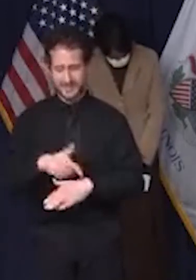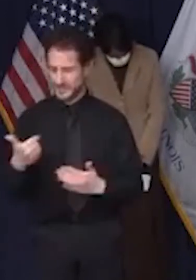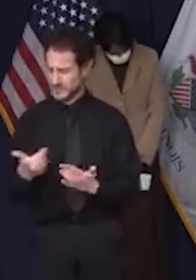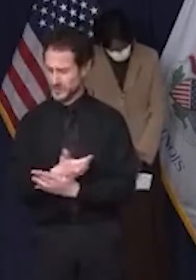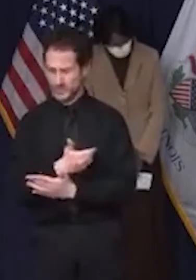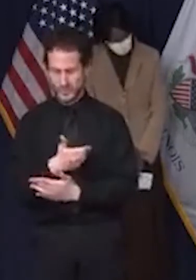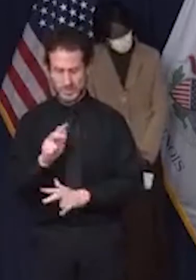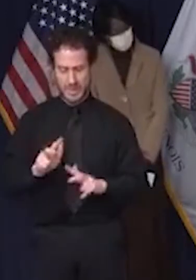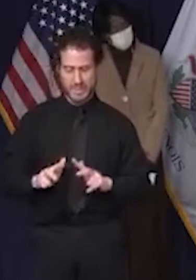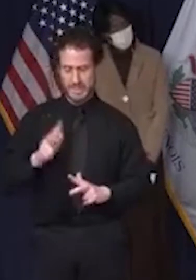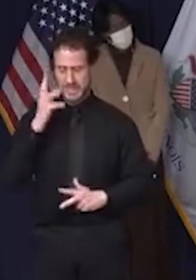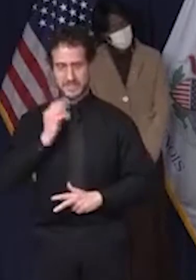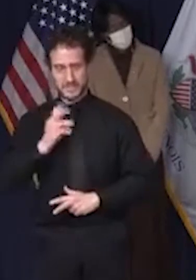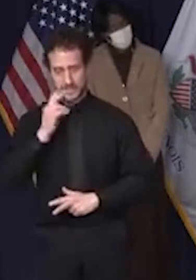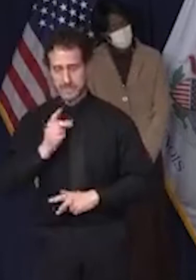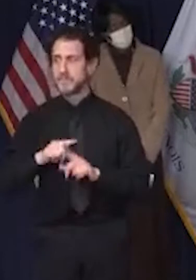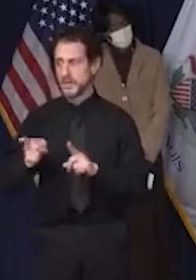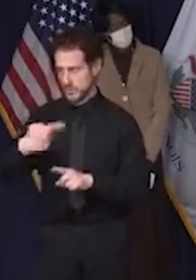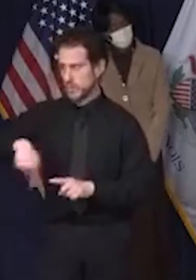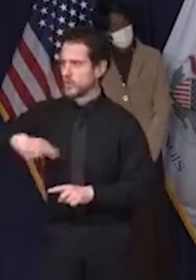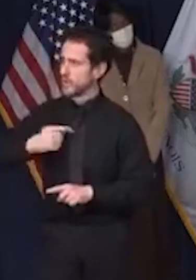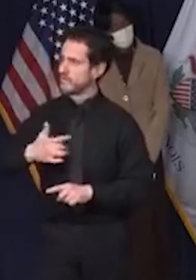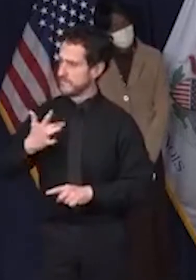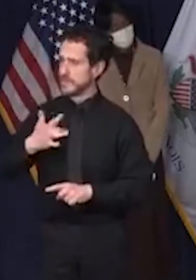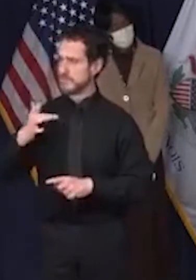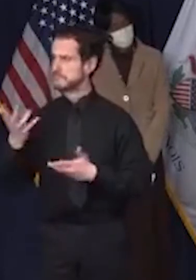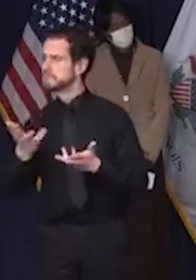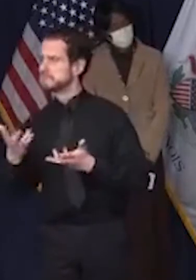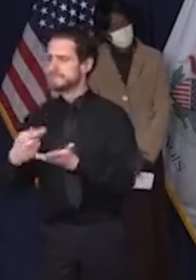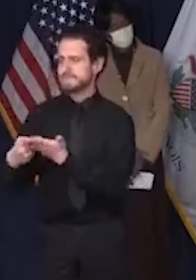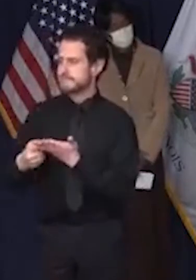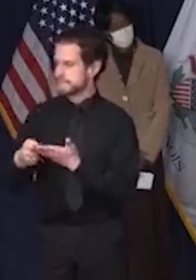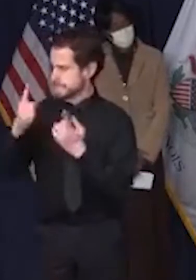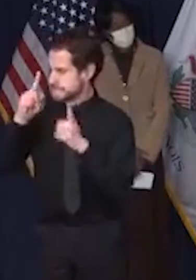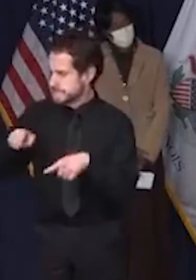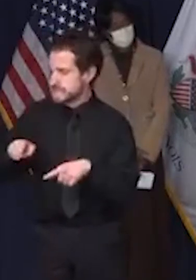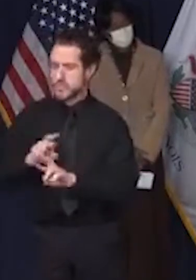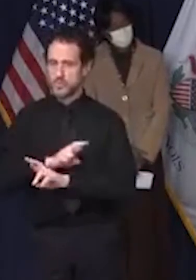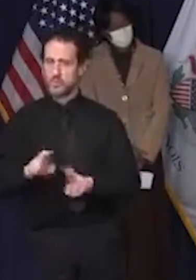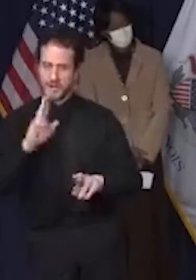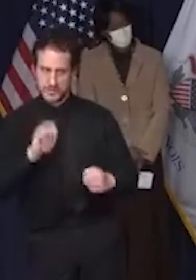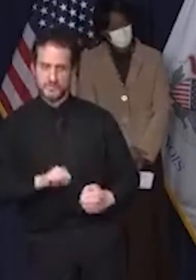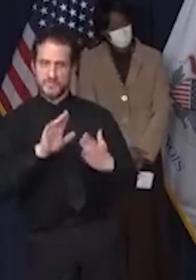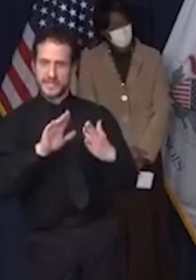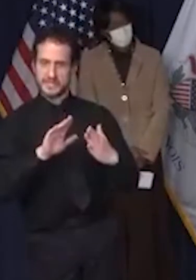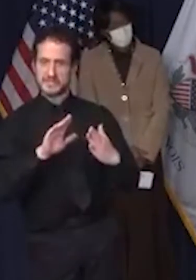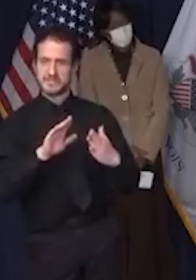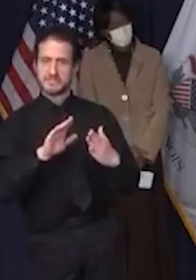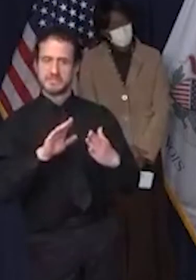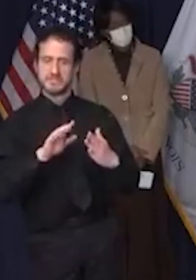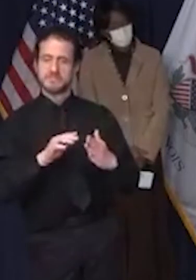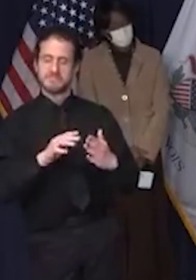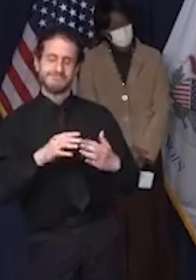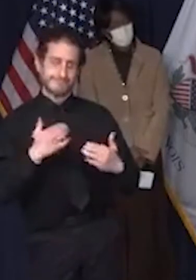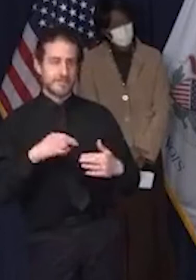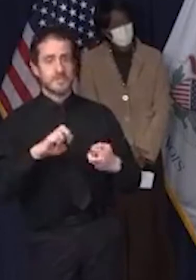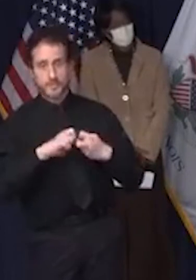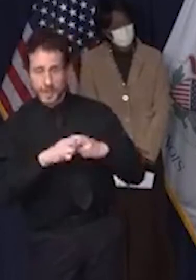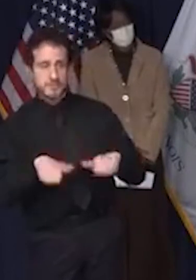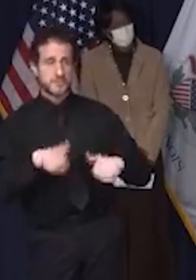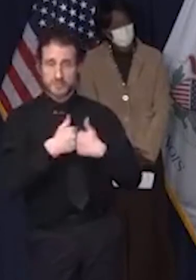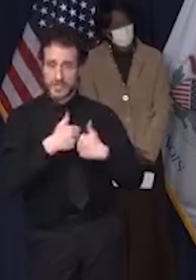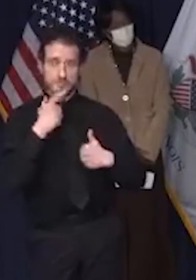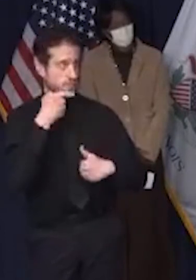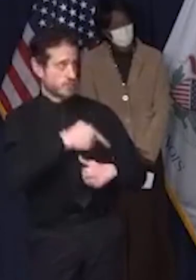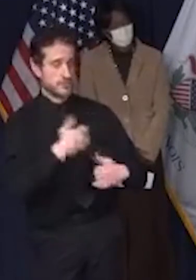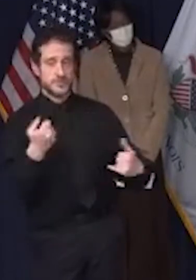all prepared to meet the demands that our communities will have to face with today's announcement, and we will continue